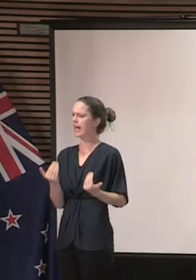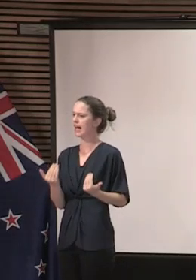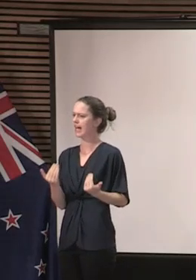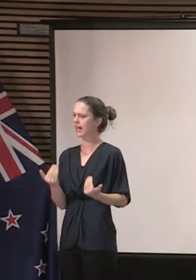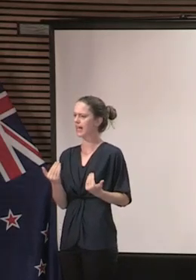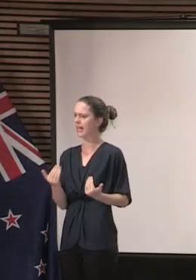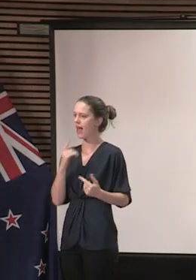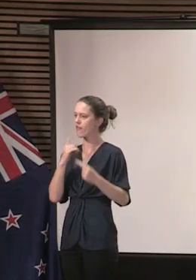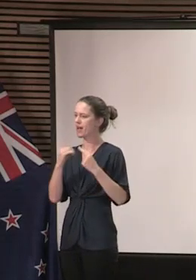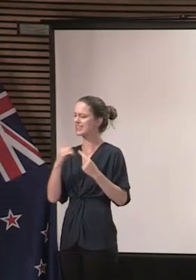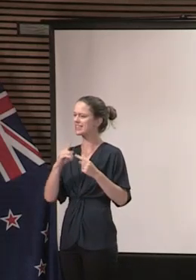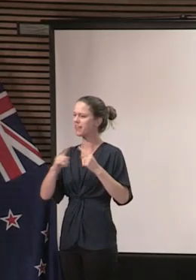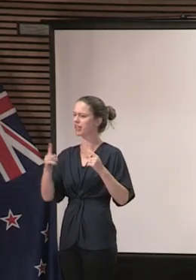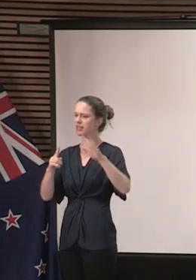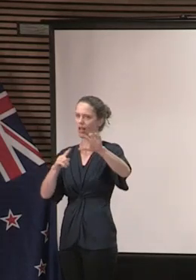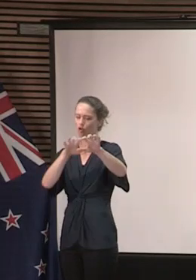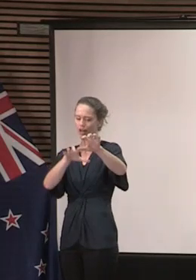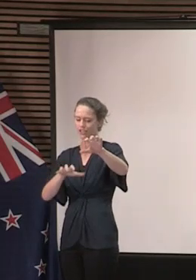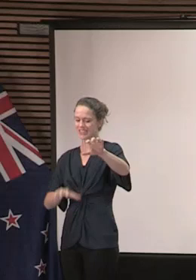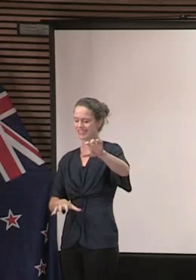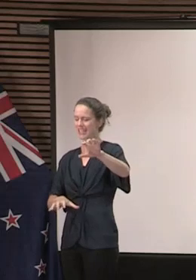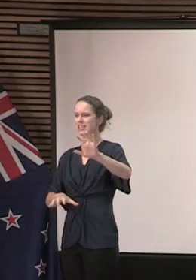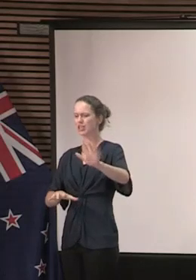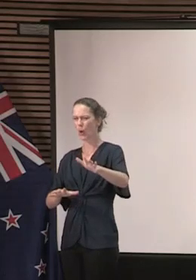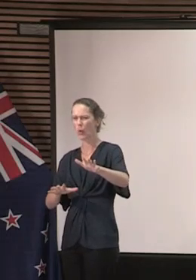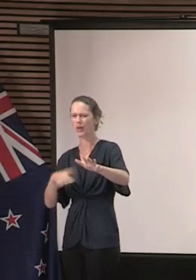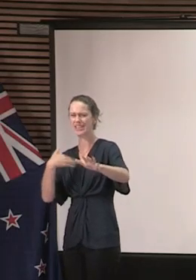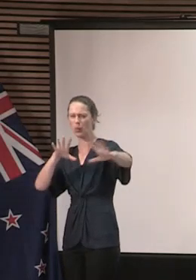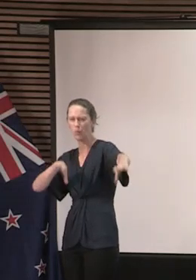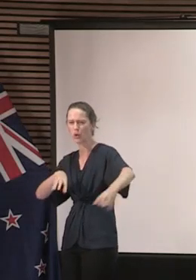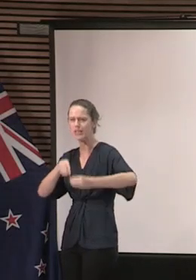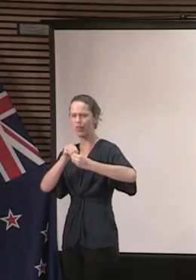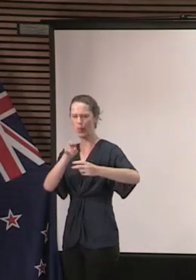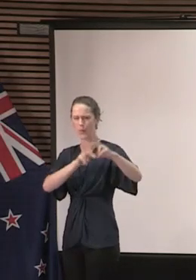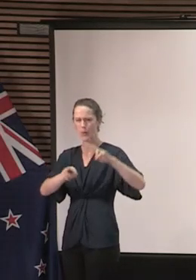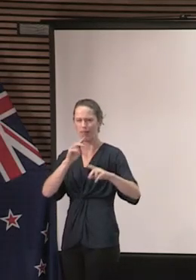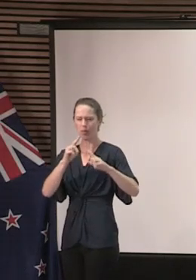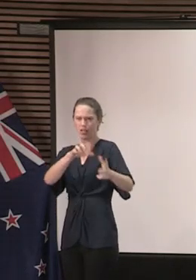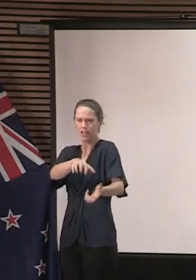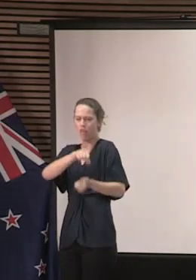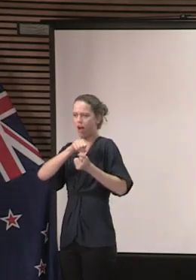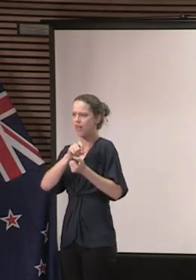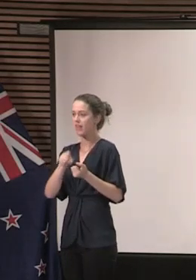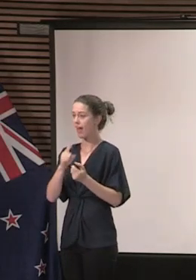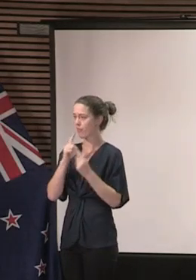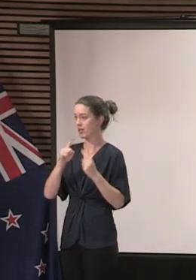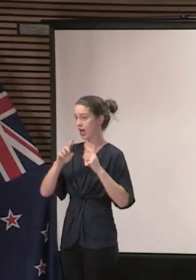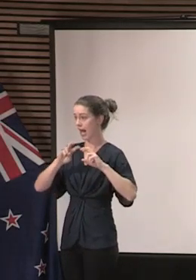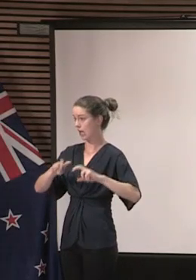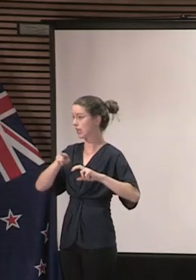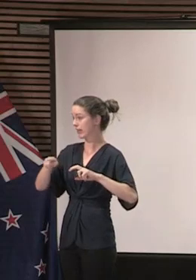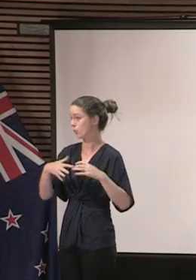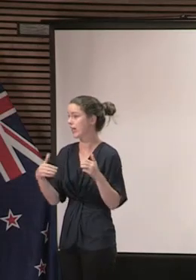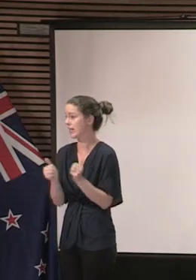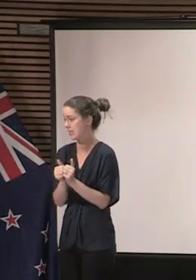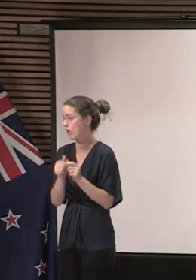held locally at district health boards, we've had to collate that and do a sweep across them to get that information, and that information is being analysed this weekend